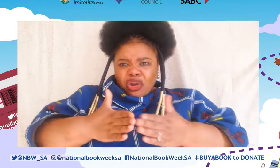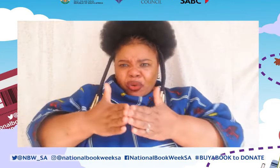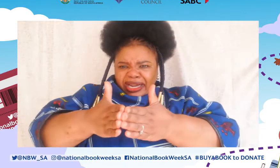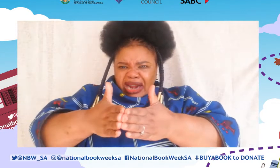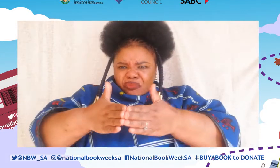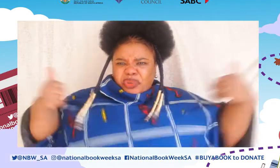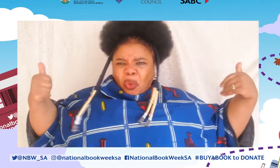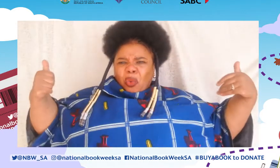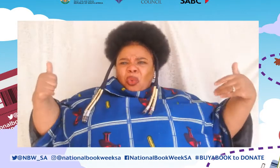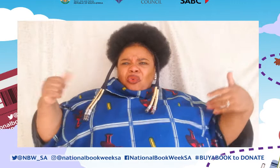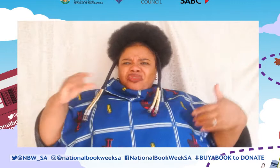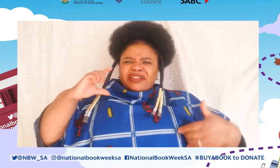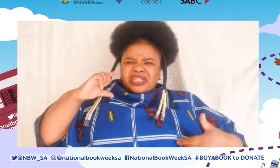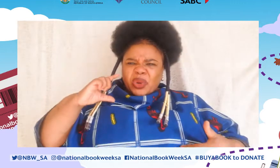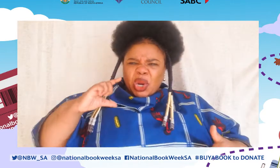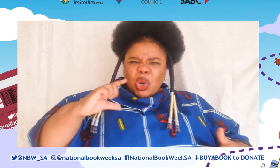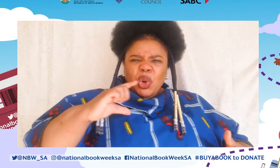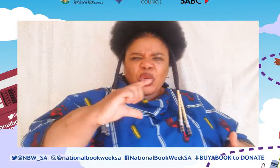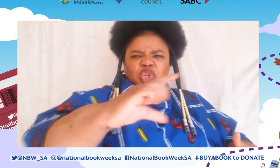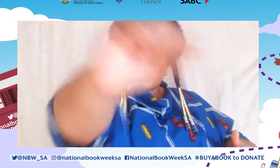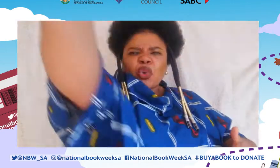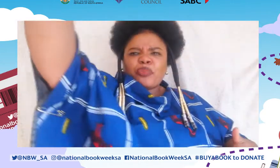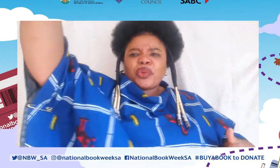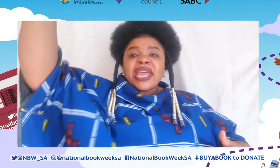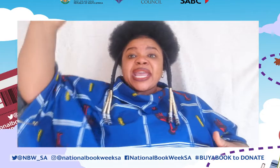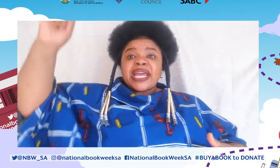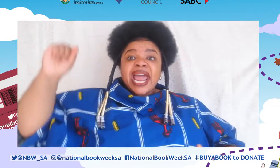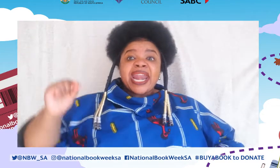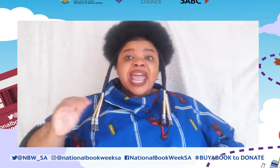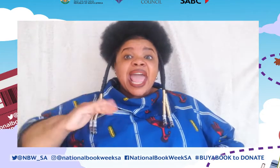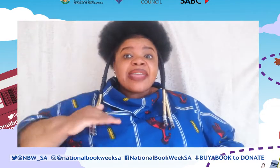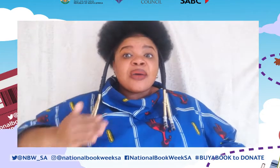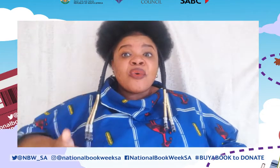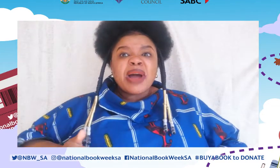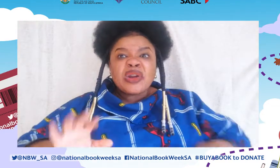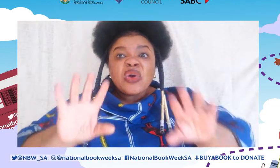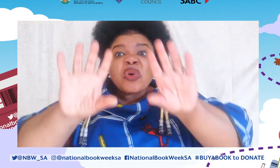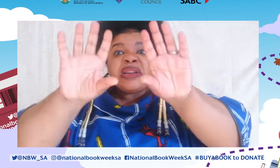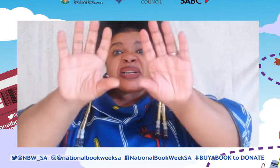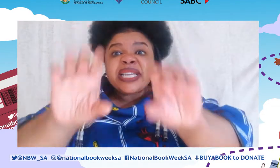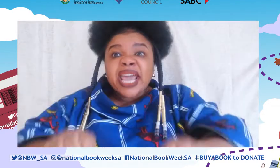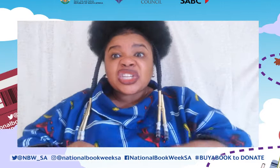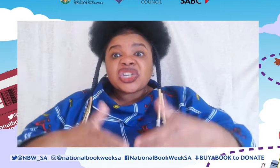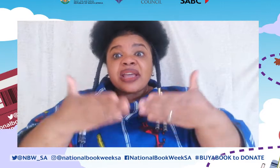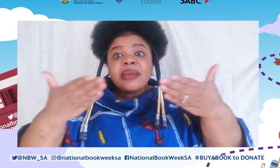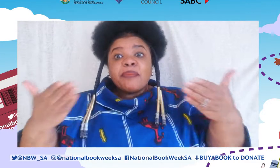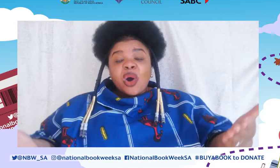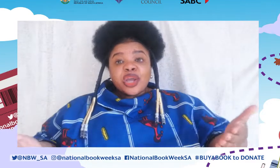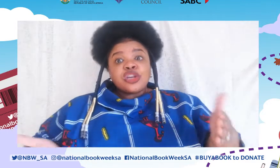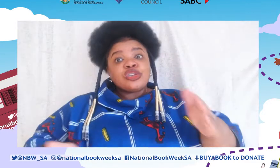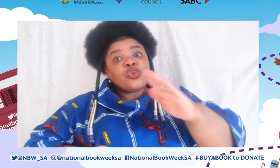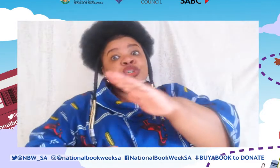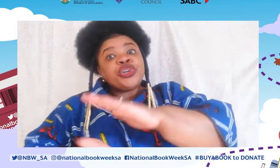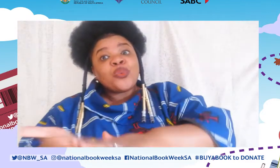boy quickly ran, pew, very fast, shoop. He ran, and the woman could not catch the